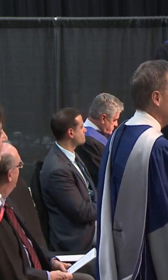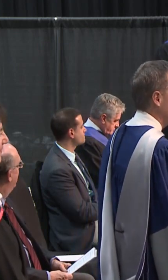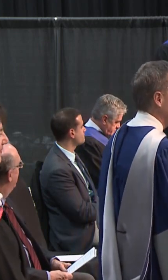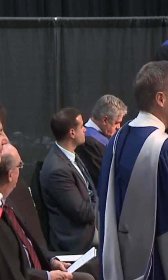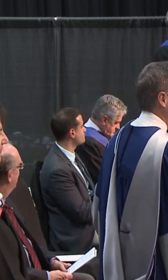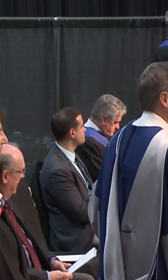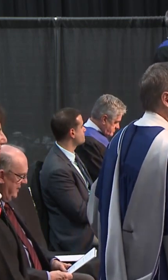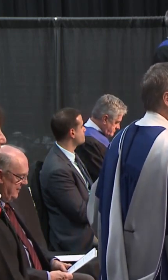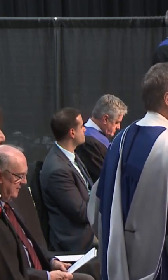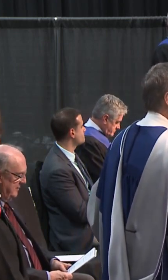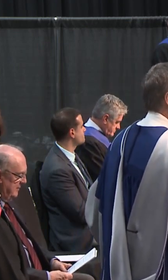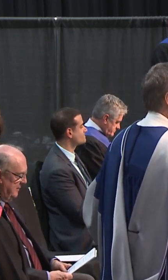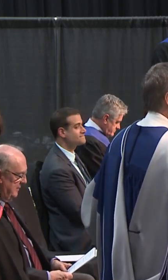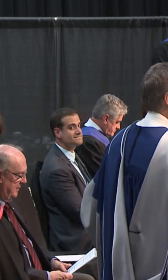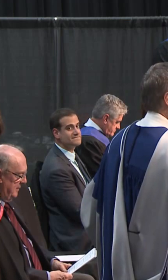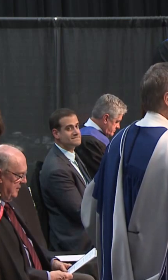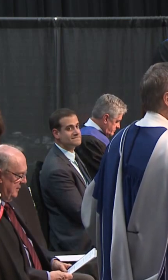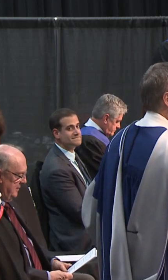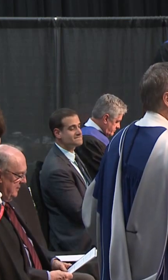Ashley Tidd.